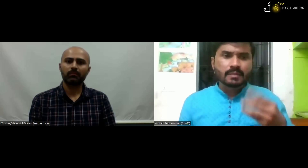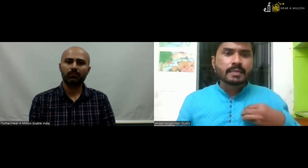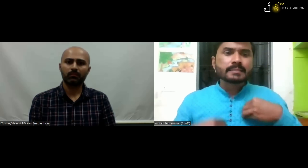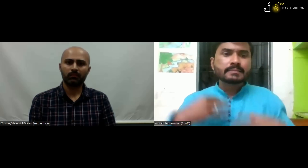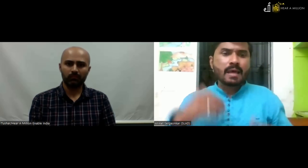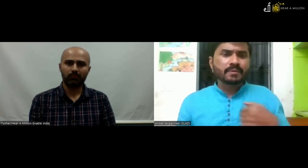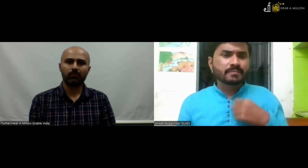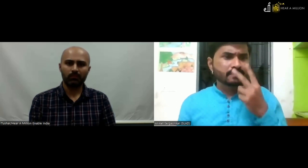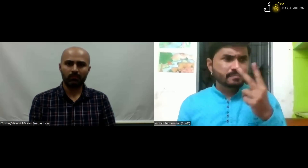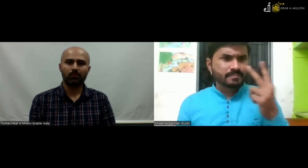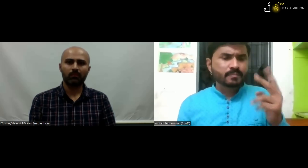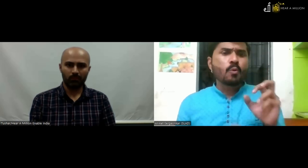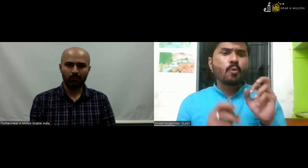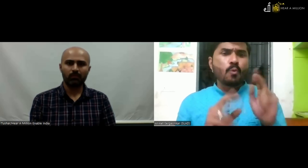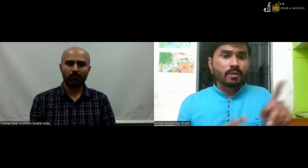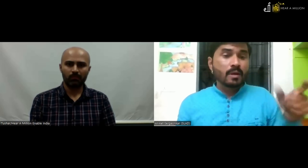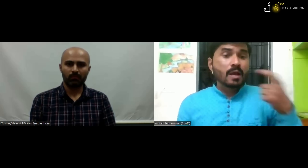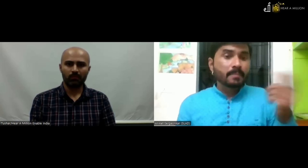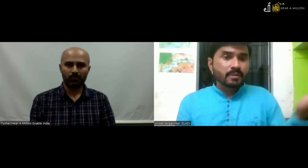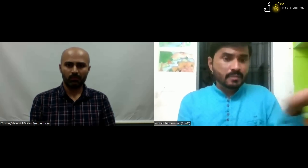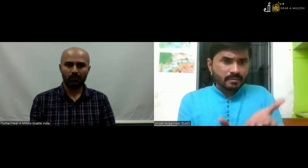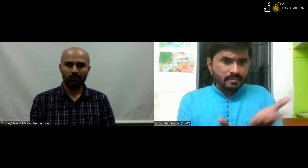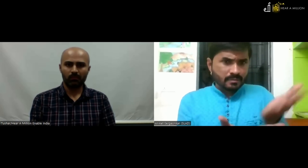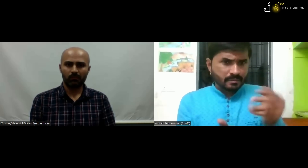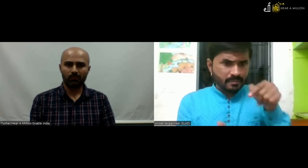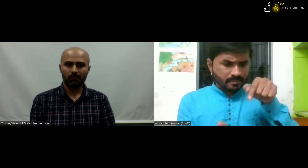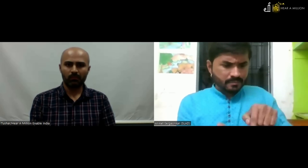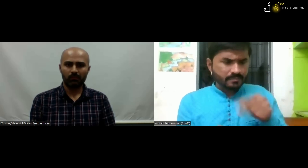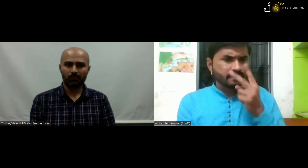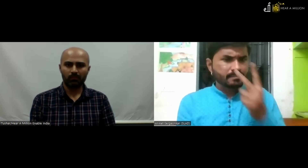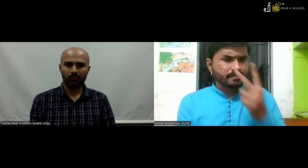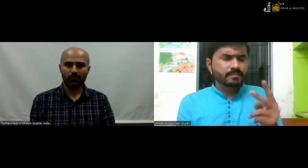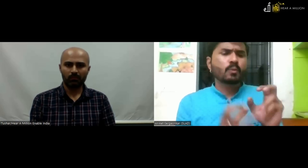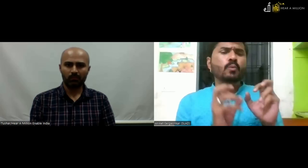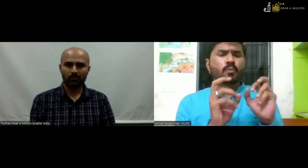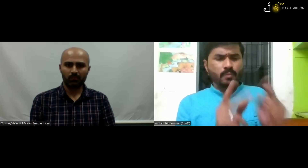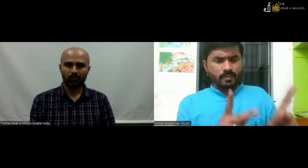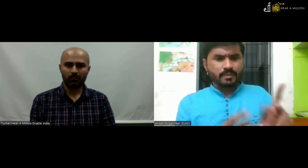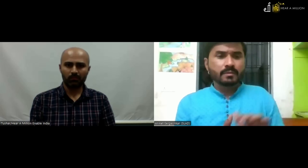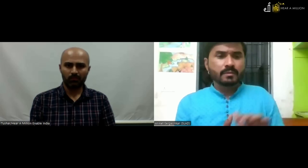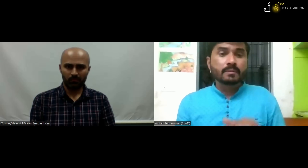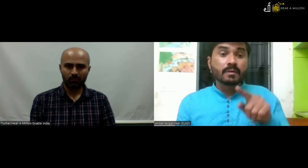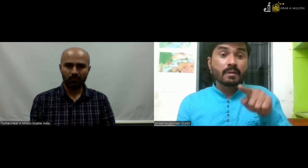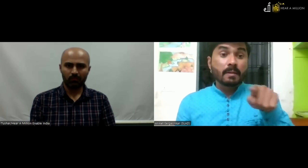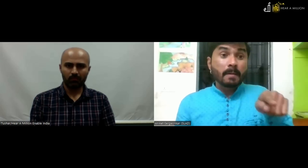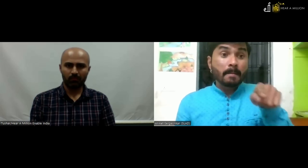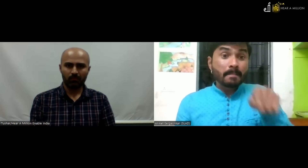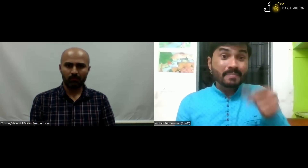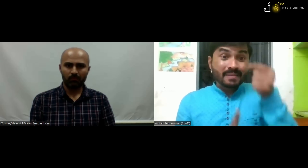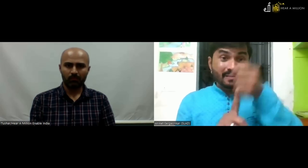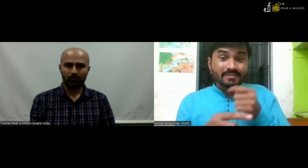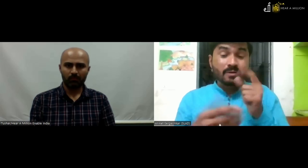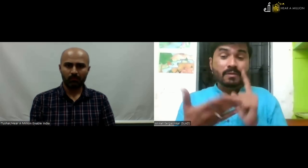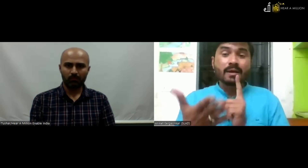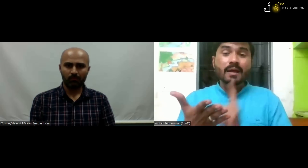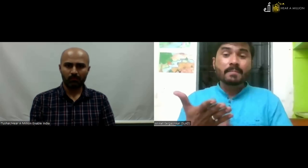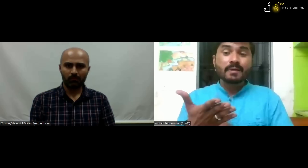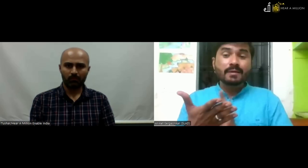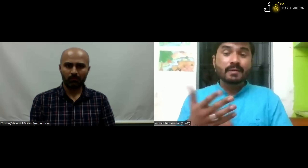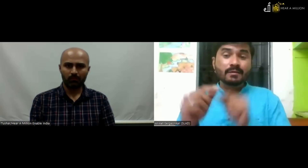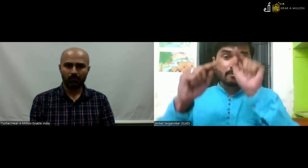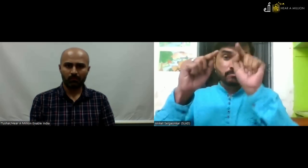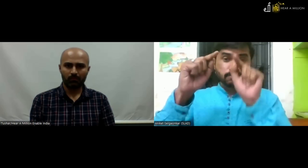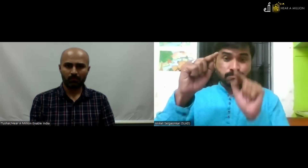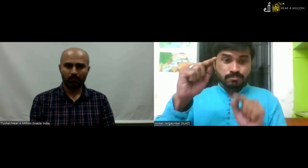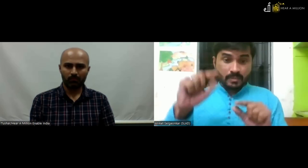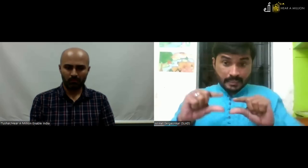to use their own personal conveyance for visiting, for coming, going from